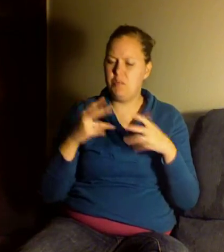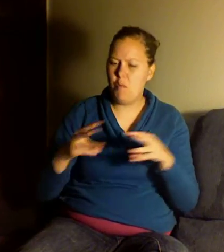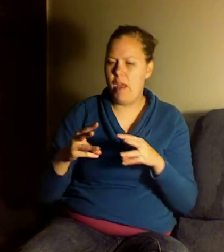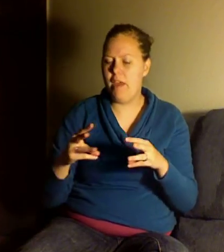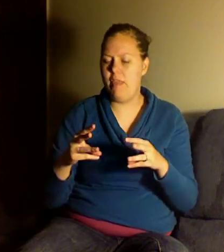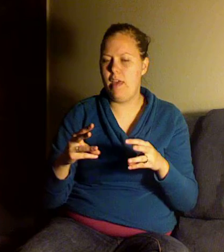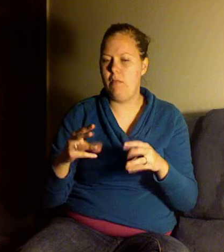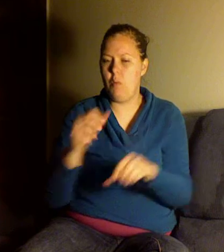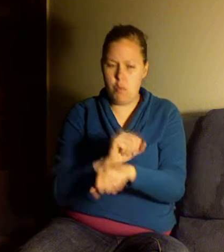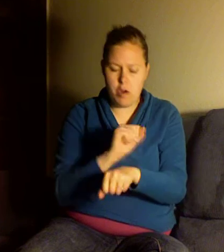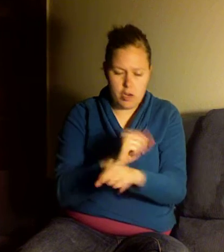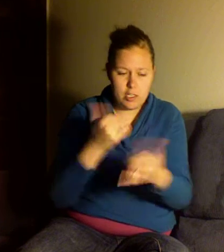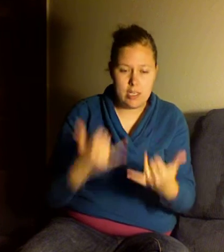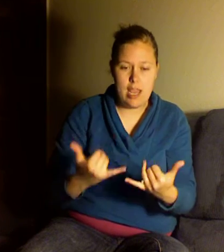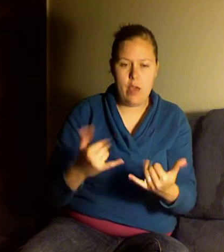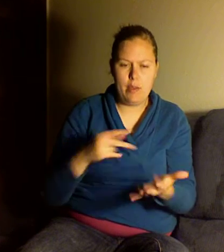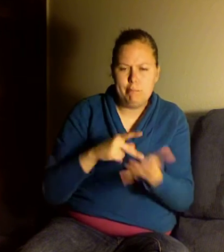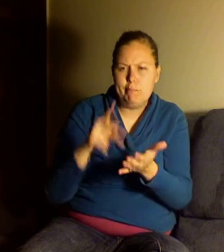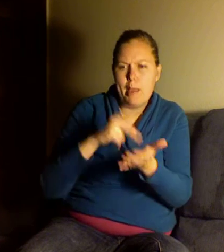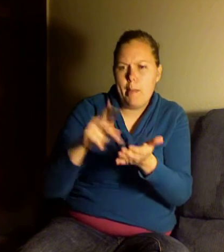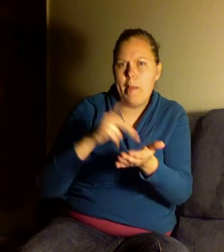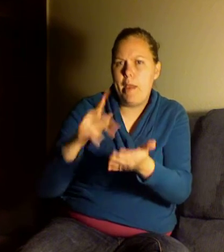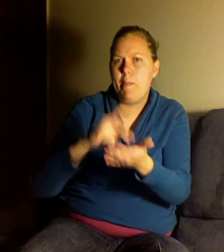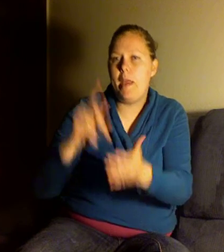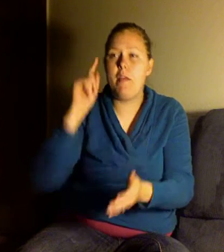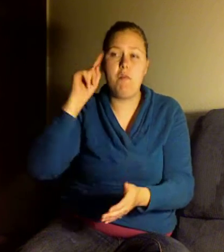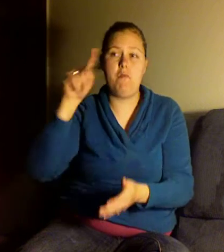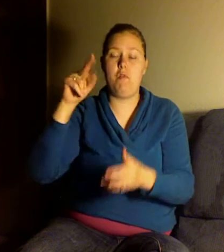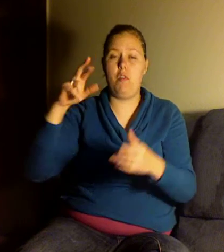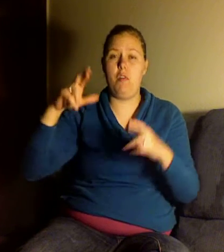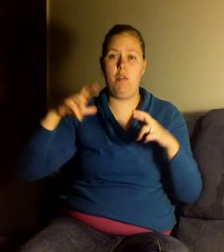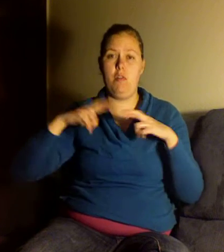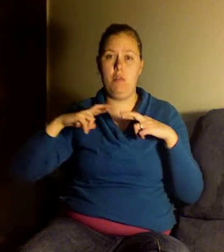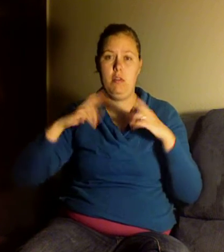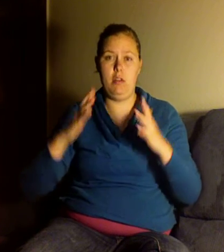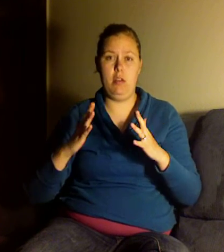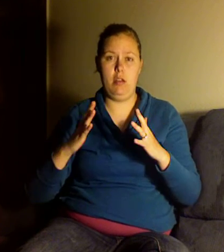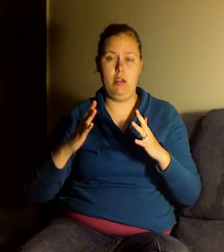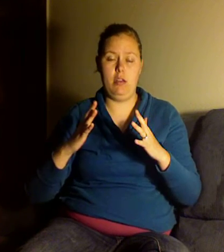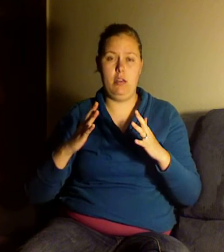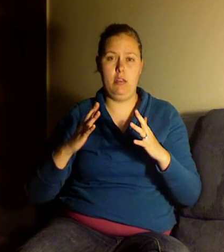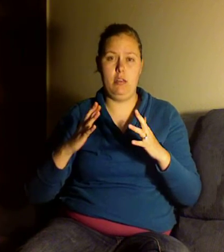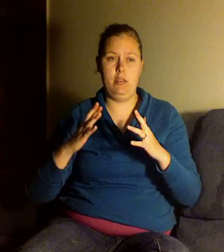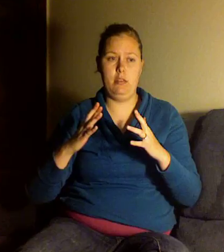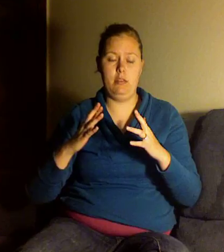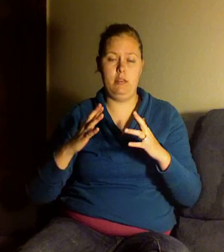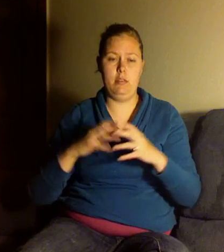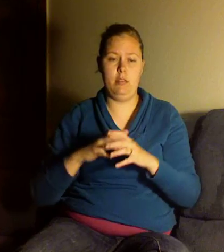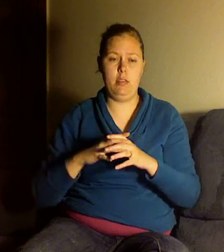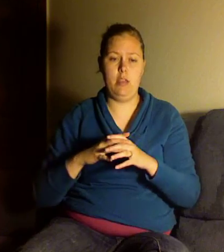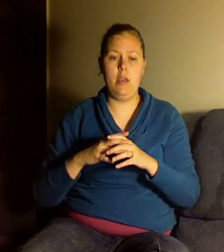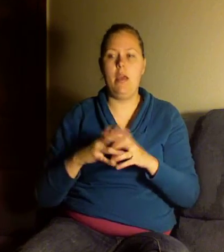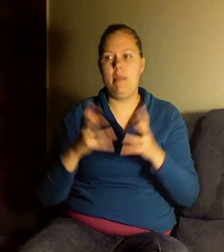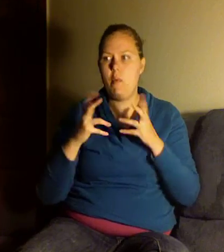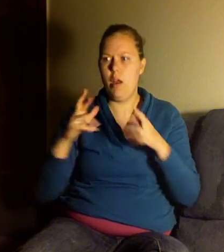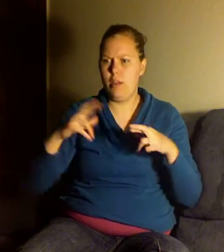existing retirees. And the reason why they did this is when it started off in 1935, they wanted the current retirees to immediately get benefits. They didn't want to wait